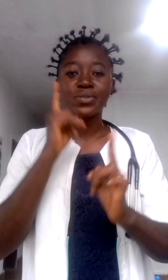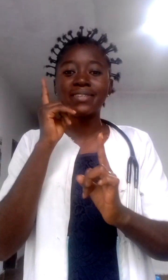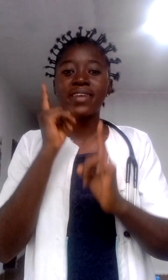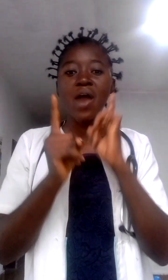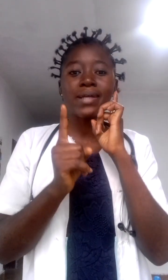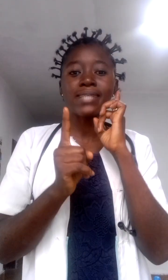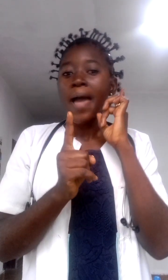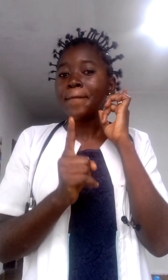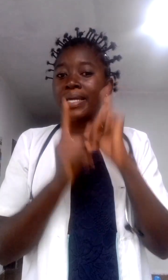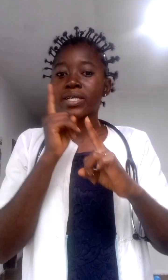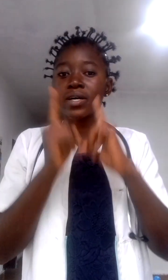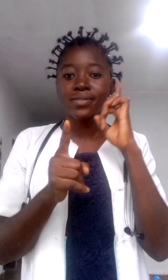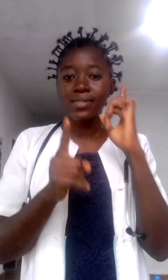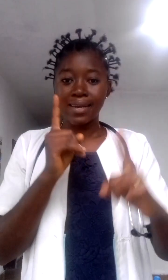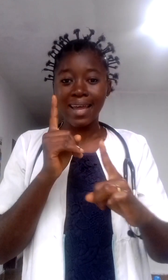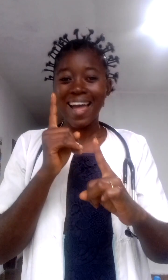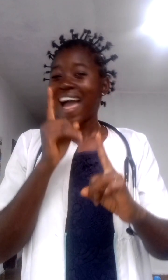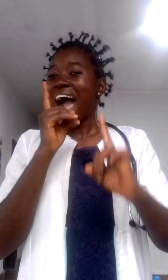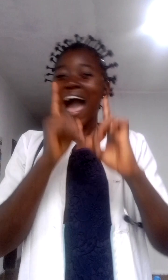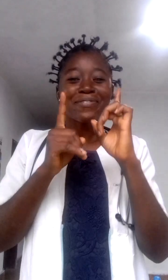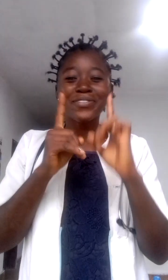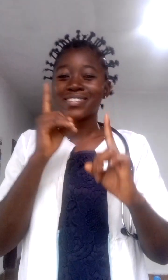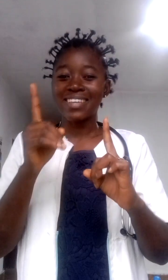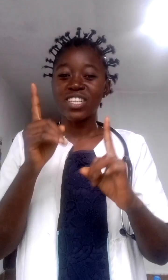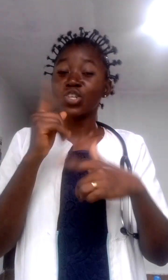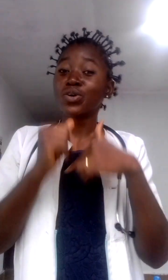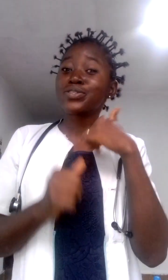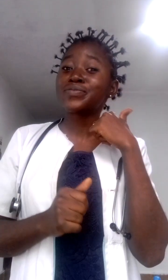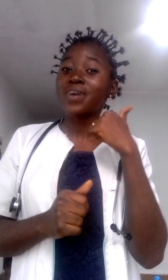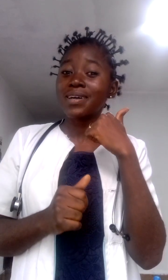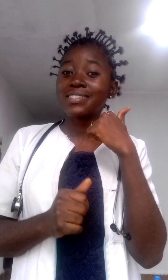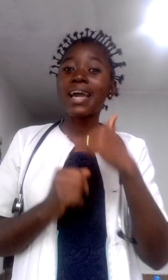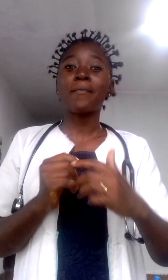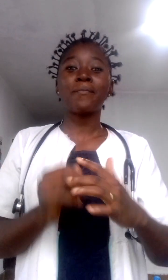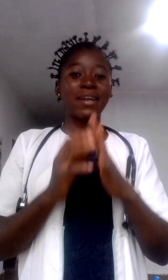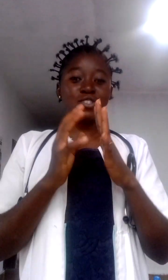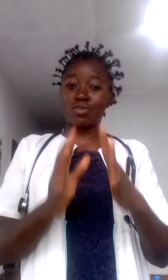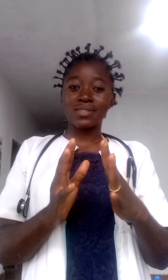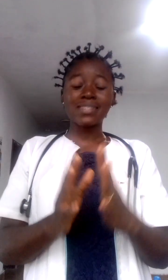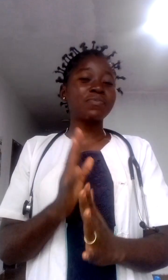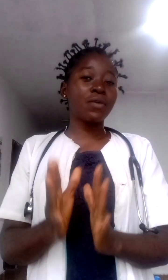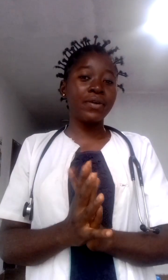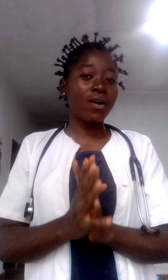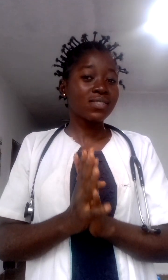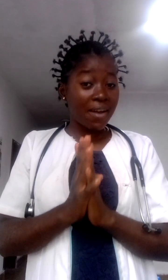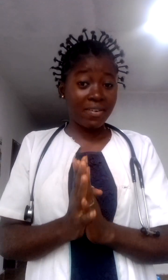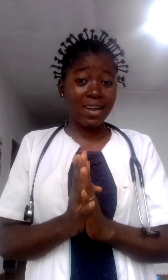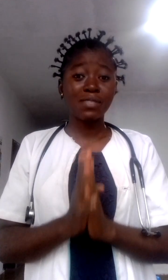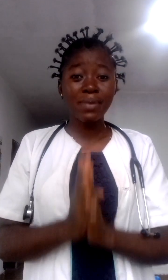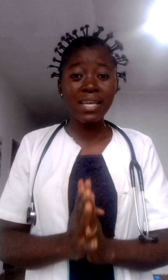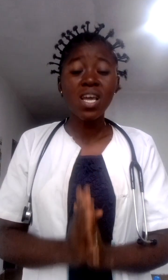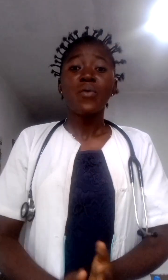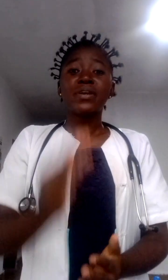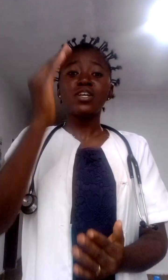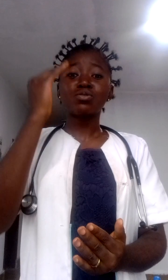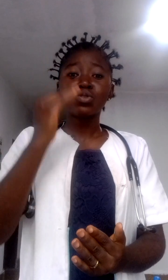the nearest medical center. Agnes said you go to the pharmacy and buy drugs. That's the problem with us Africans. Please, we need to know